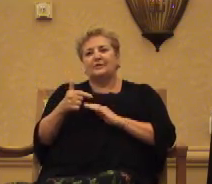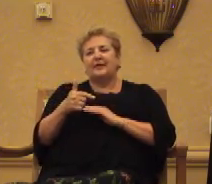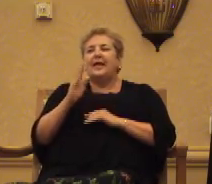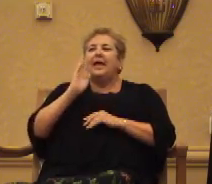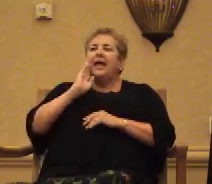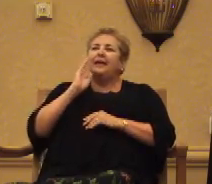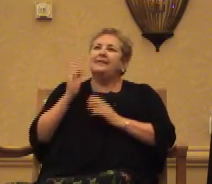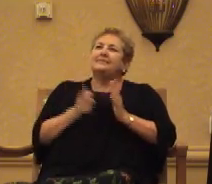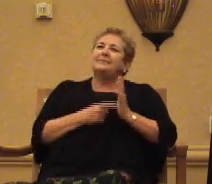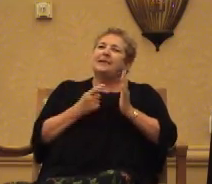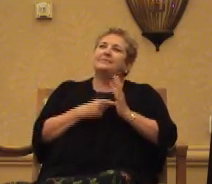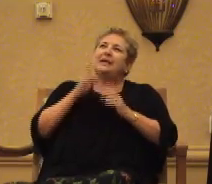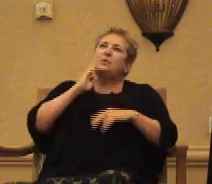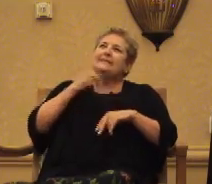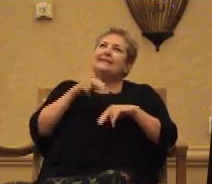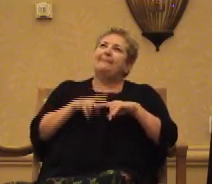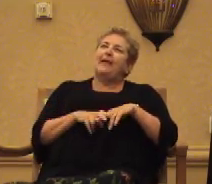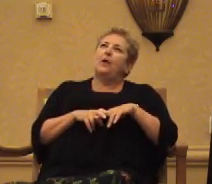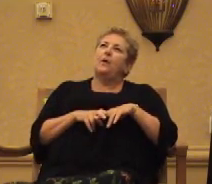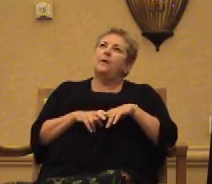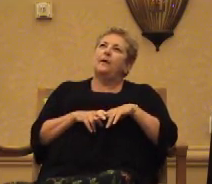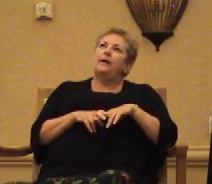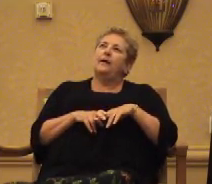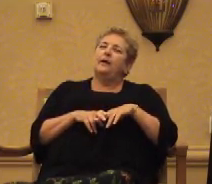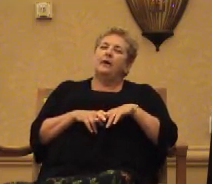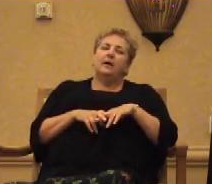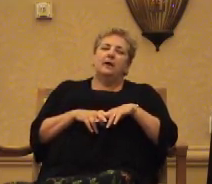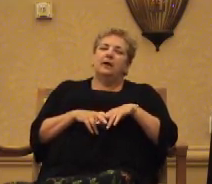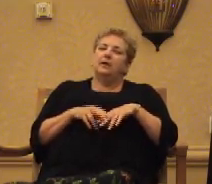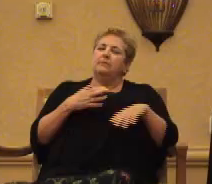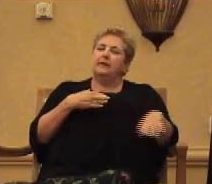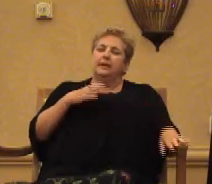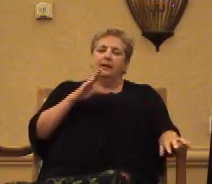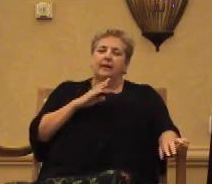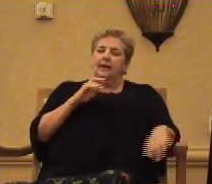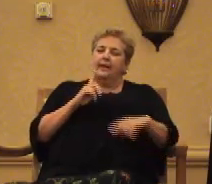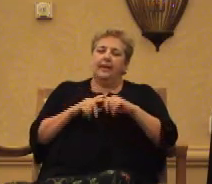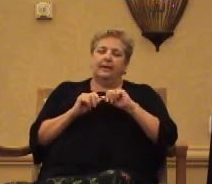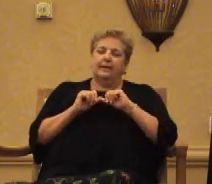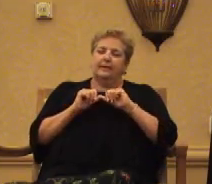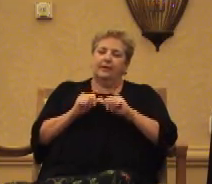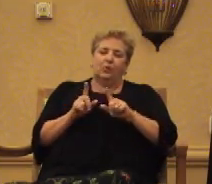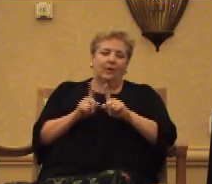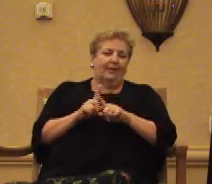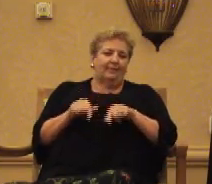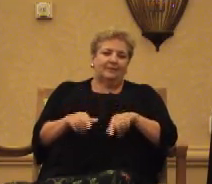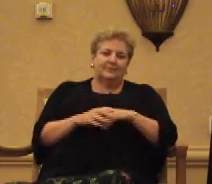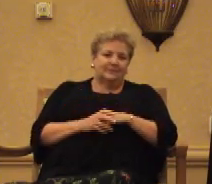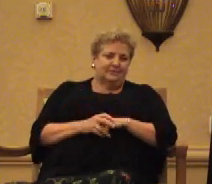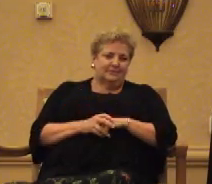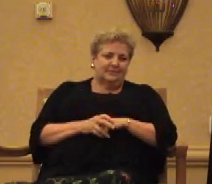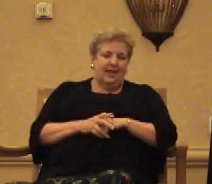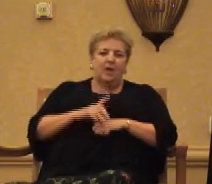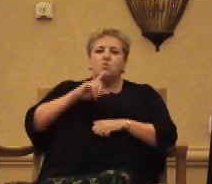times, and my God, I can't go on like this. And I really need help. And I would